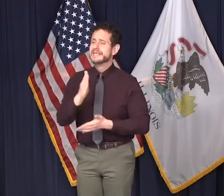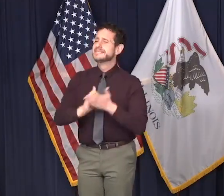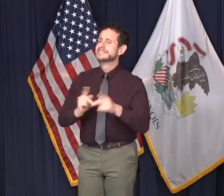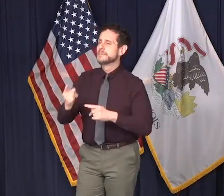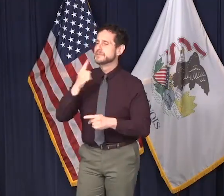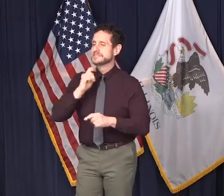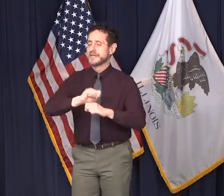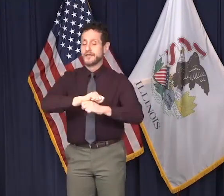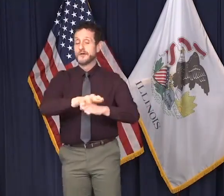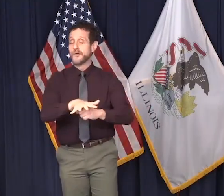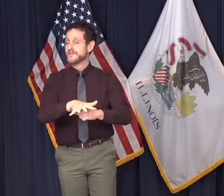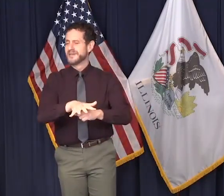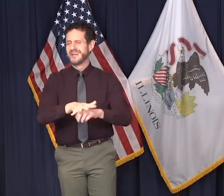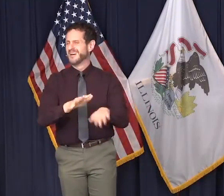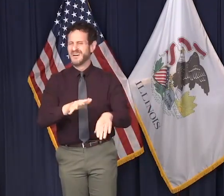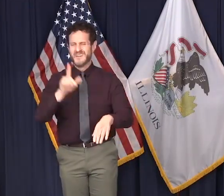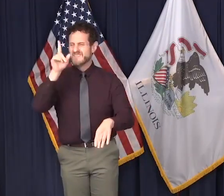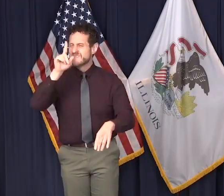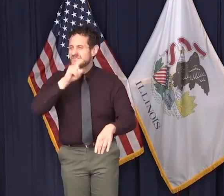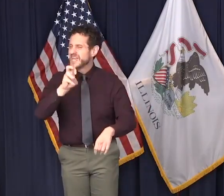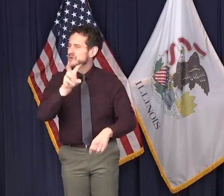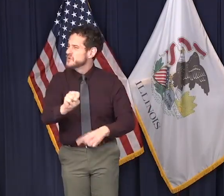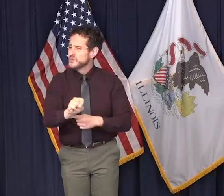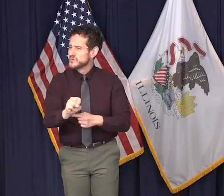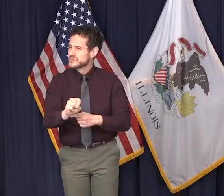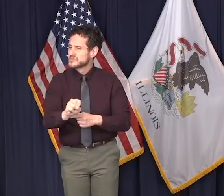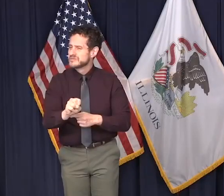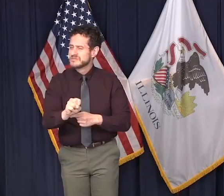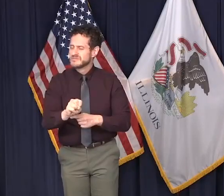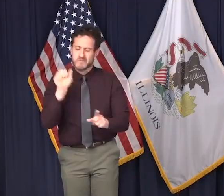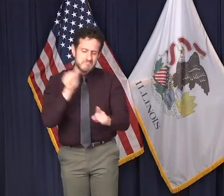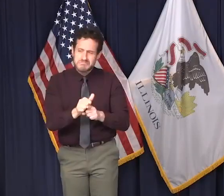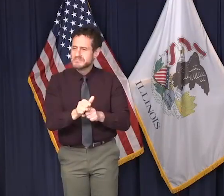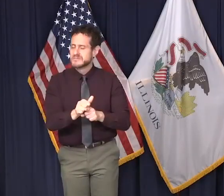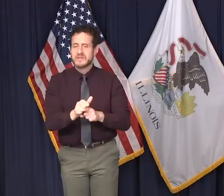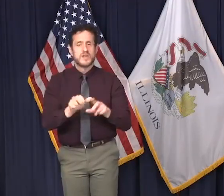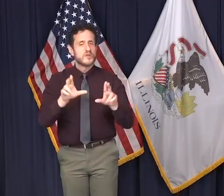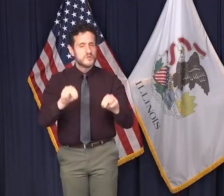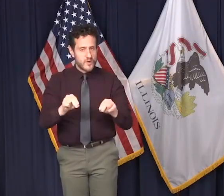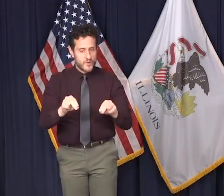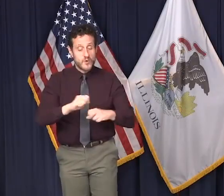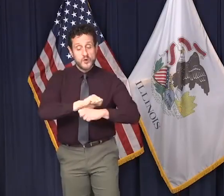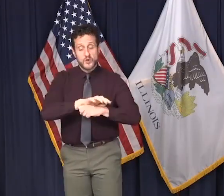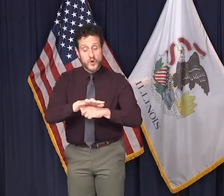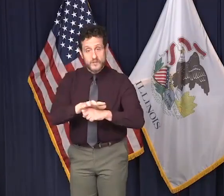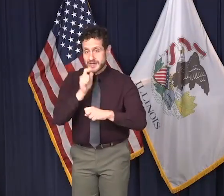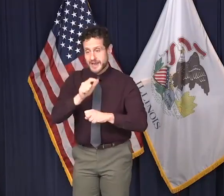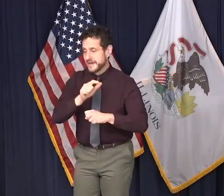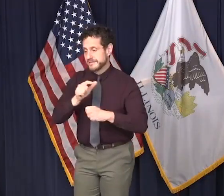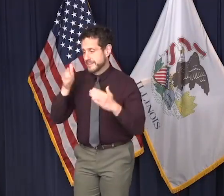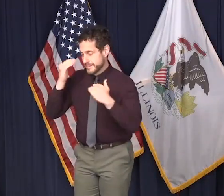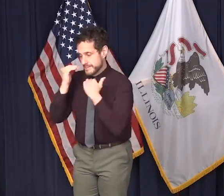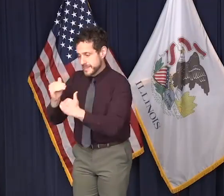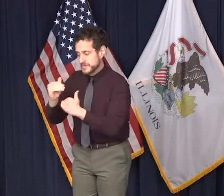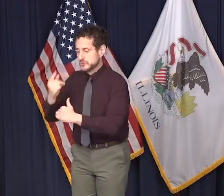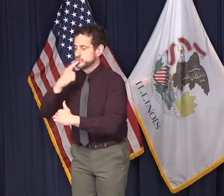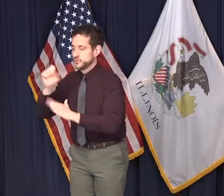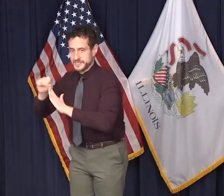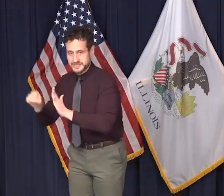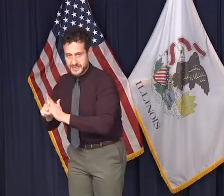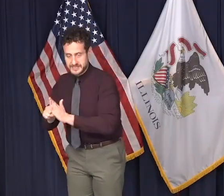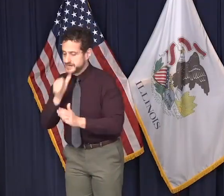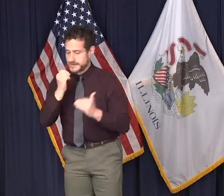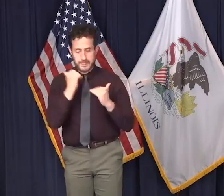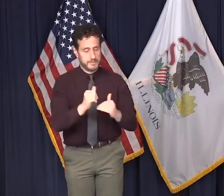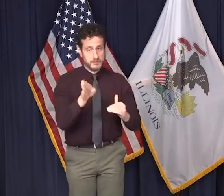deniers, this virus is not a blue state virus, and it's not a red state virus. The deadly nature of